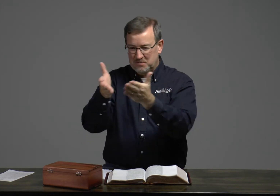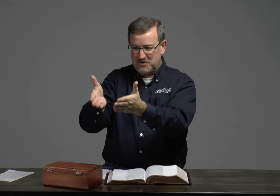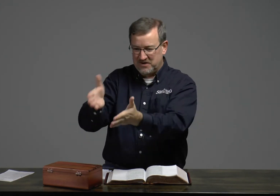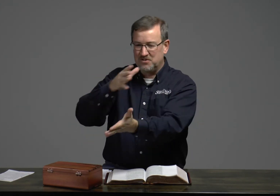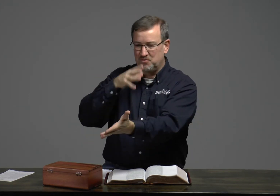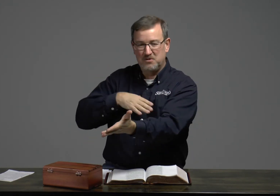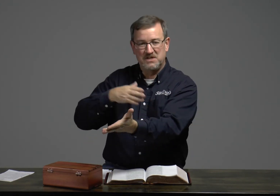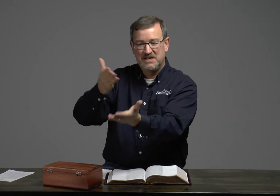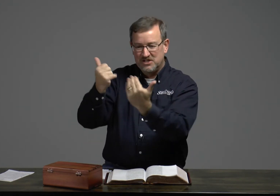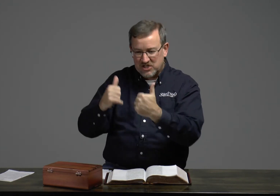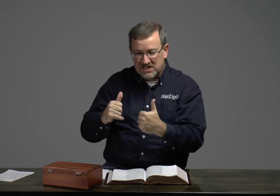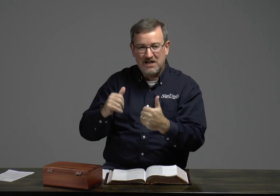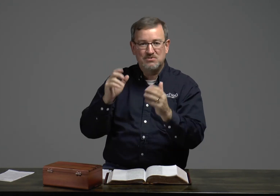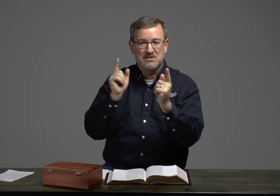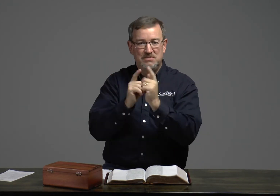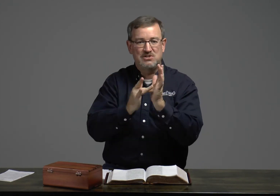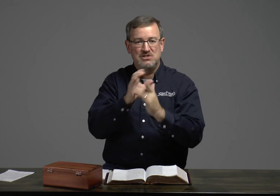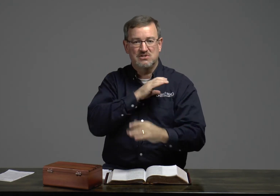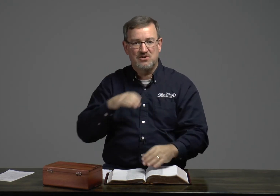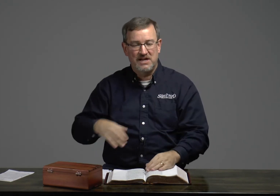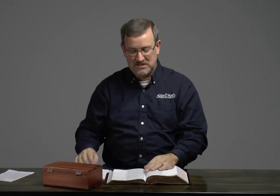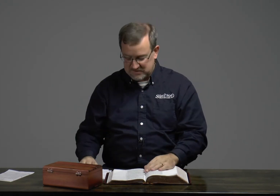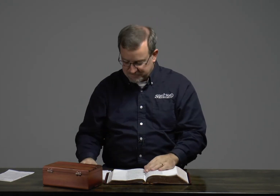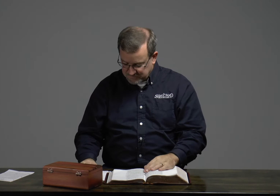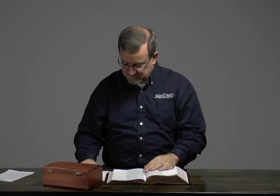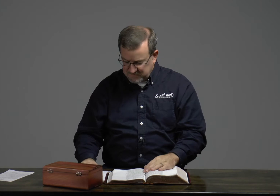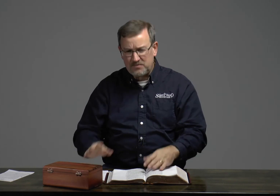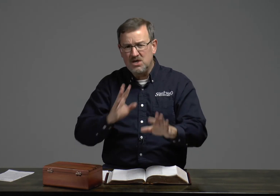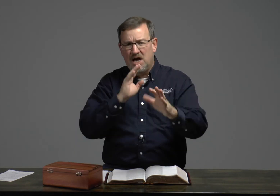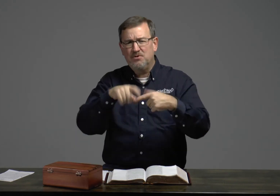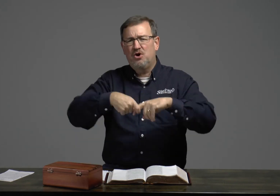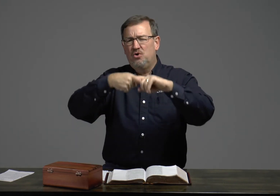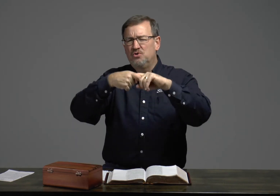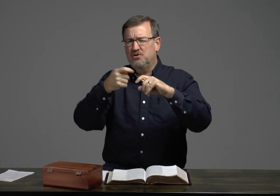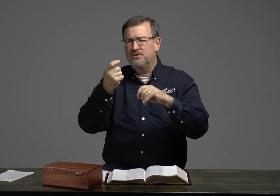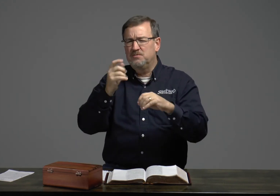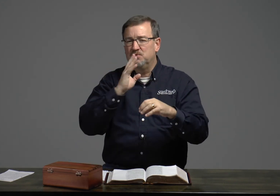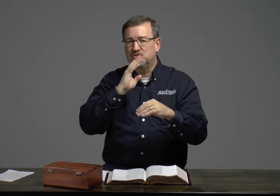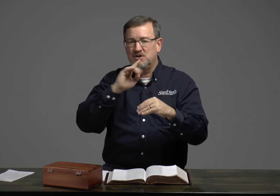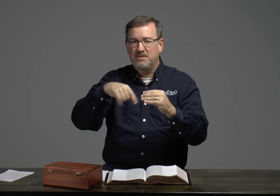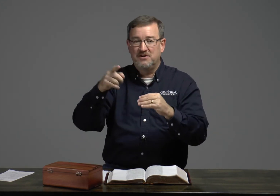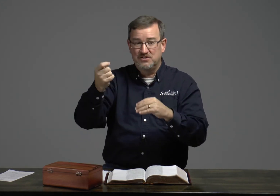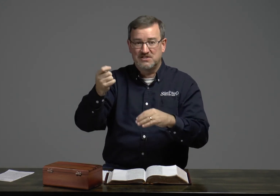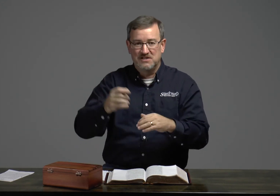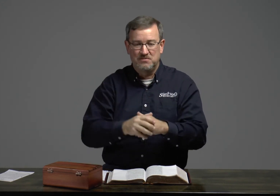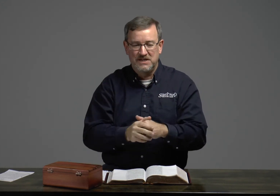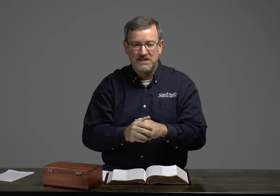put her here, the woman. She comes to meet Jesus Christ. I'm going to hold her for a little bit. We'll talk about her in just a little bit.